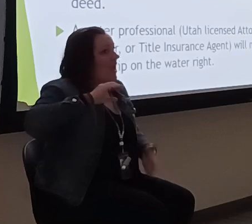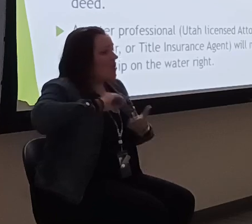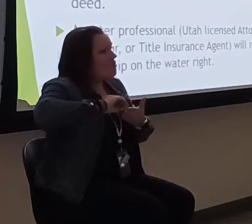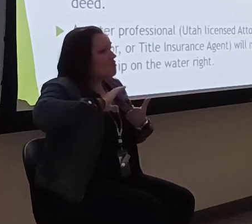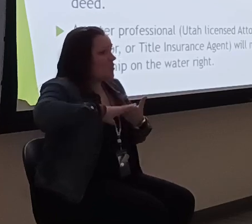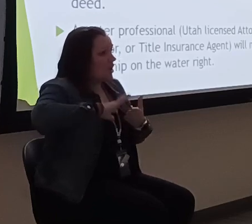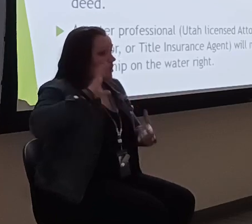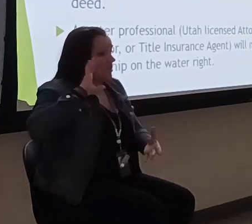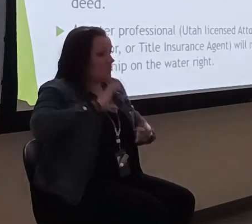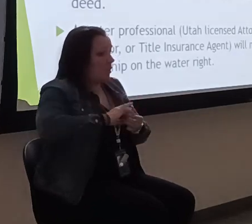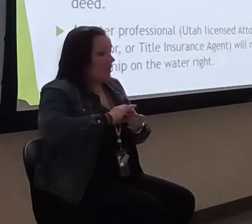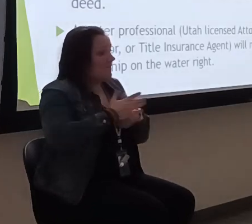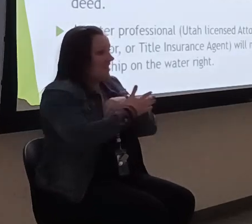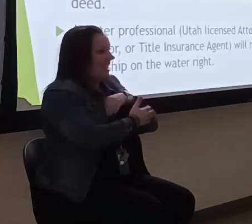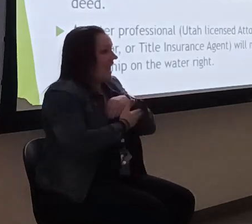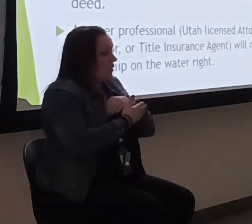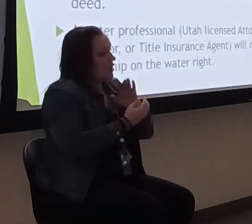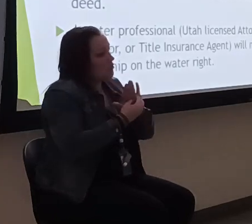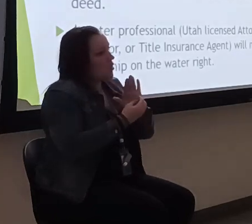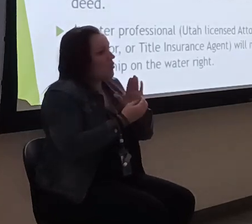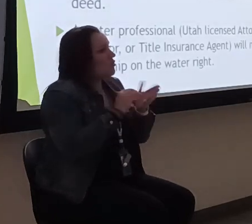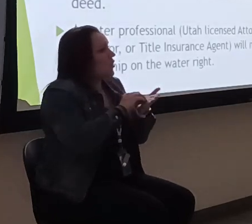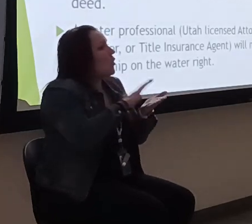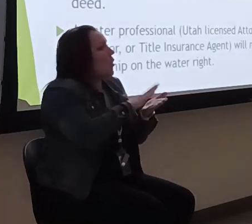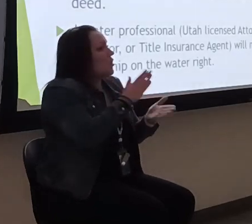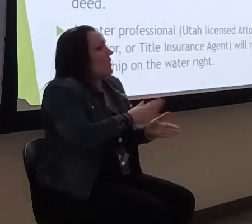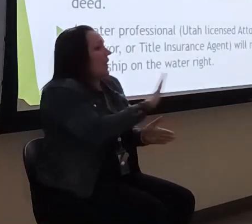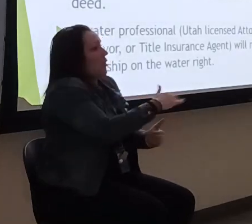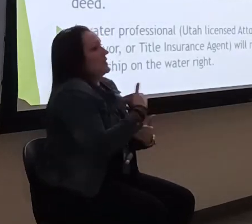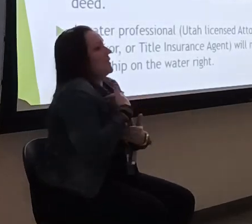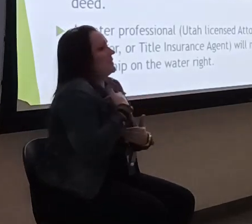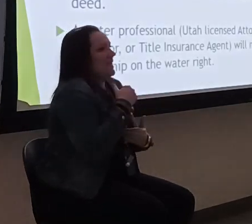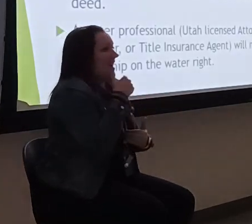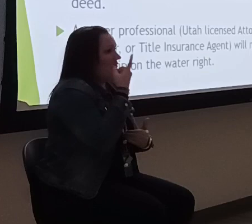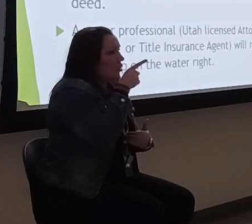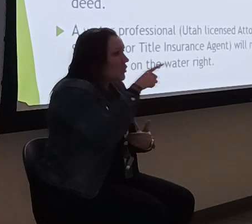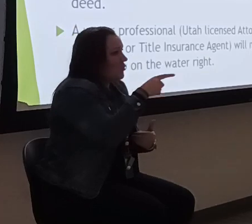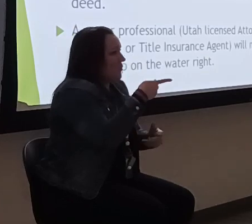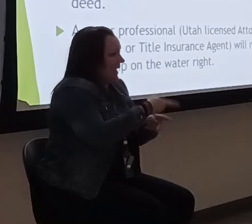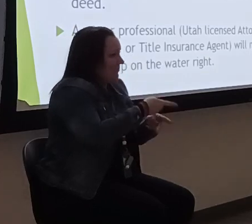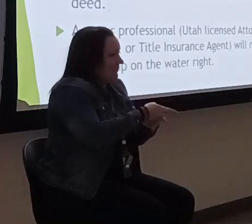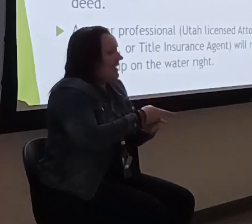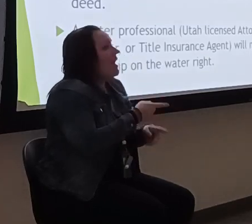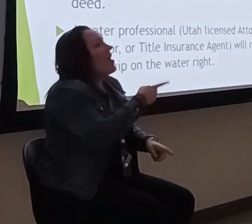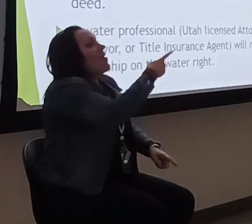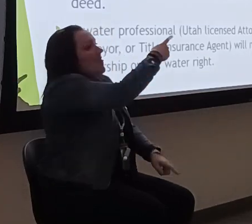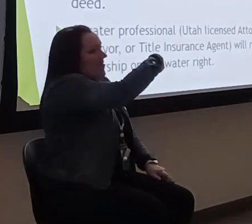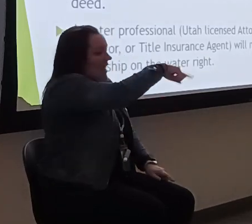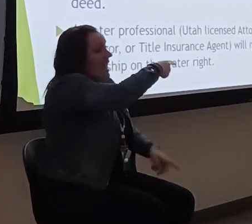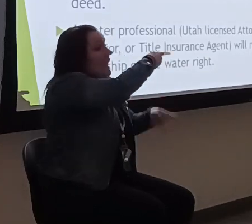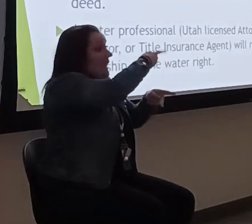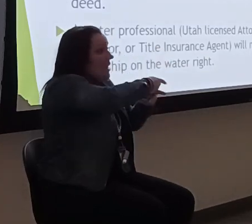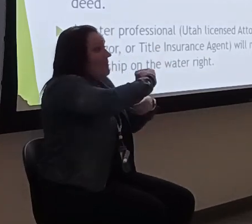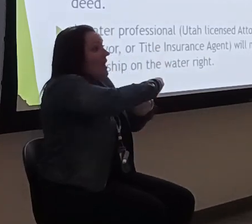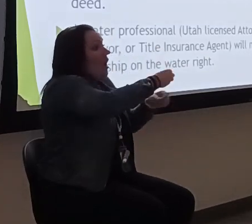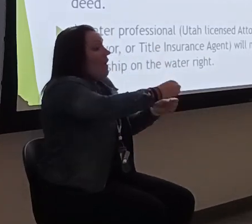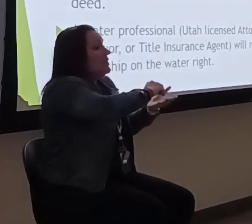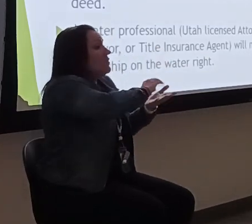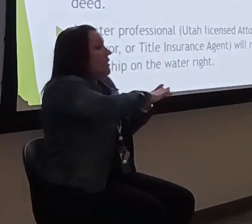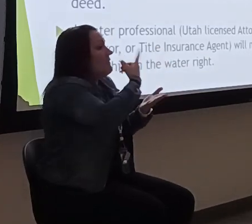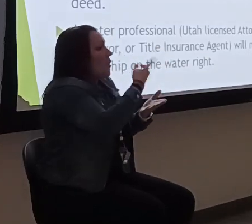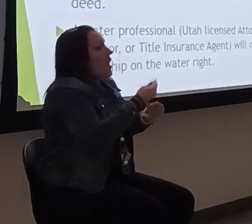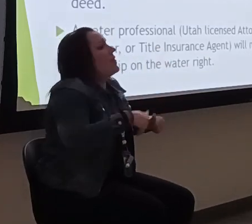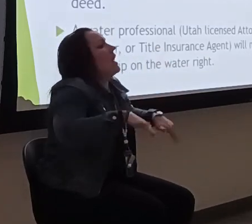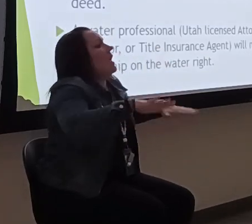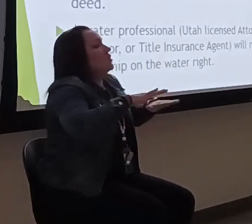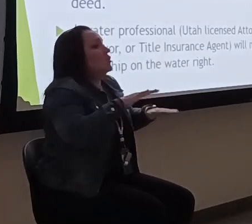title. part of the county recorder's Okay. responsibilities. They're the office of record for land. So you can